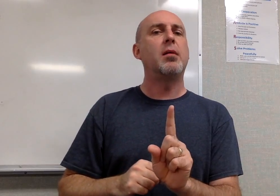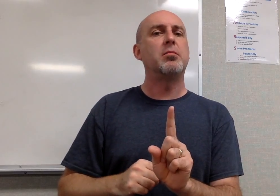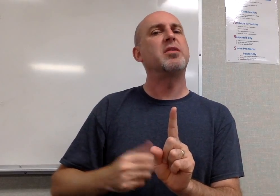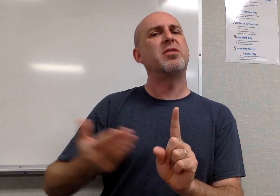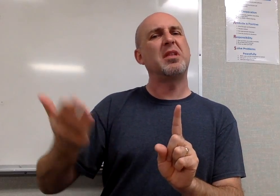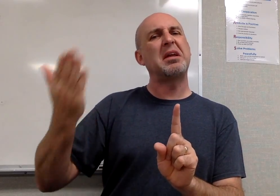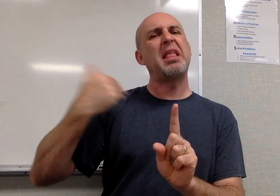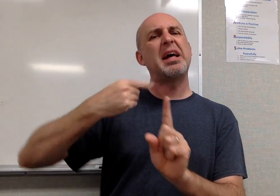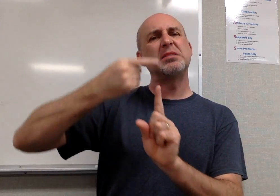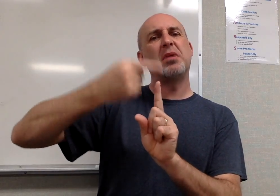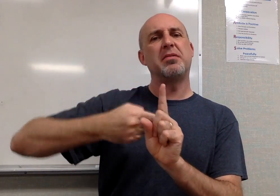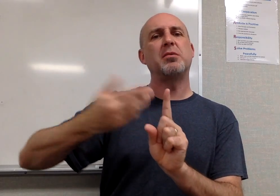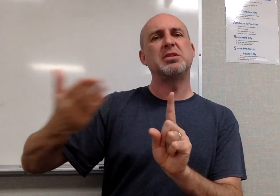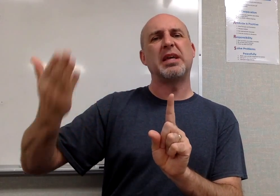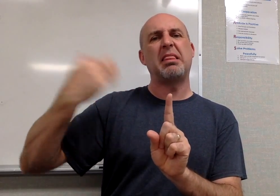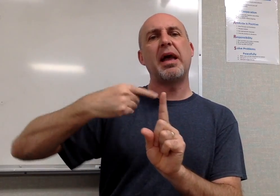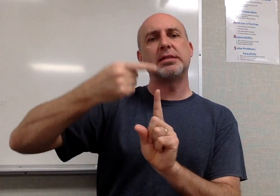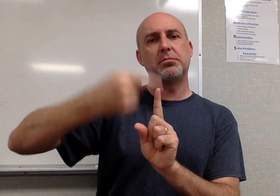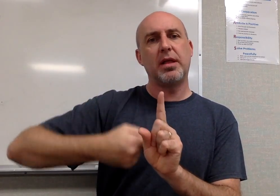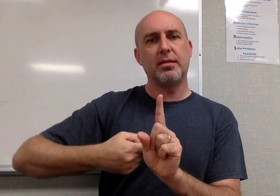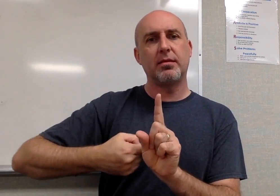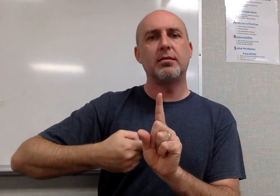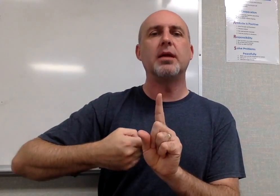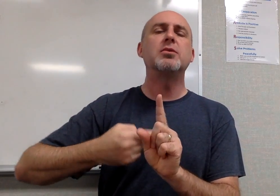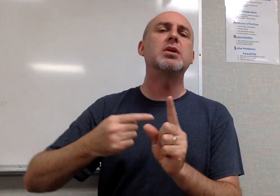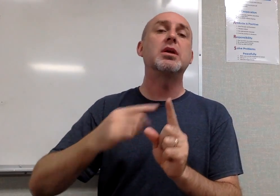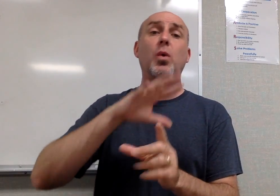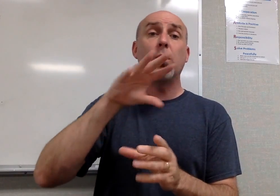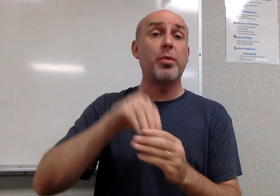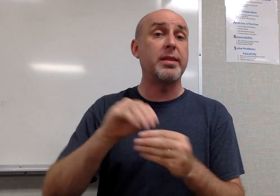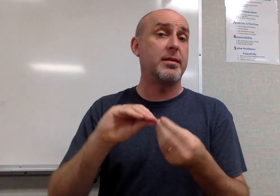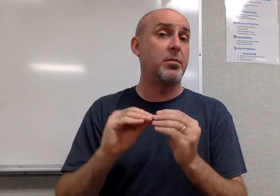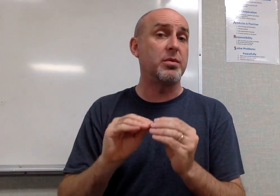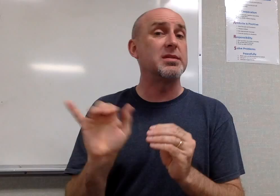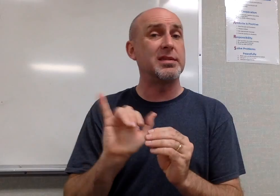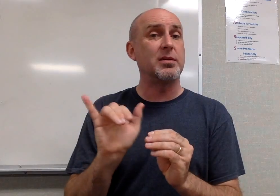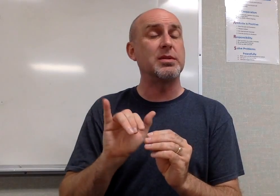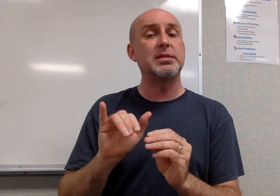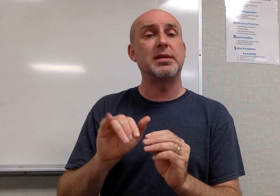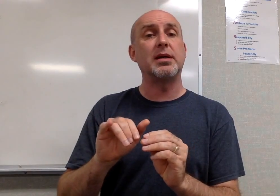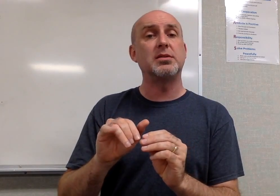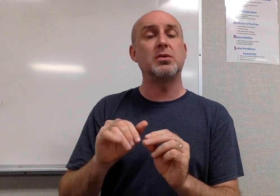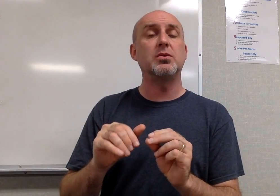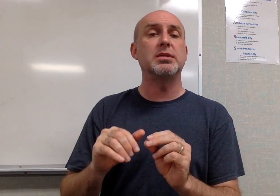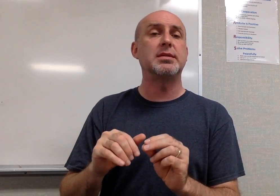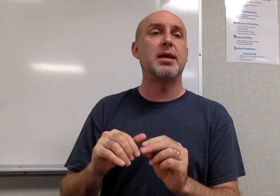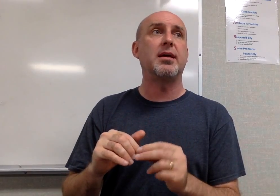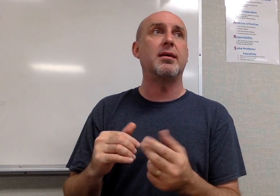But for like last month, I would just sign last month. And you can incorporate the numbers still with this sign. So you could say,